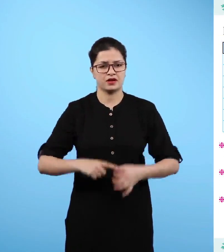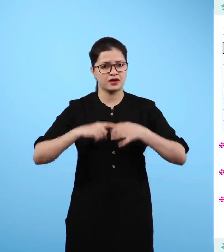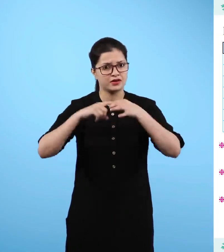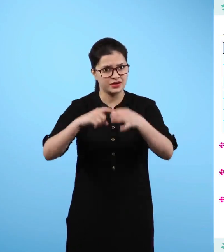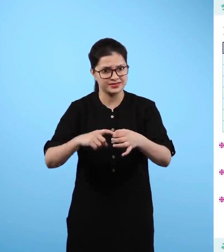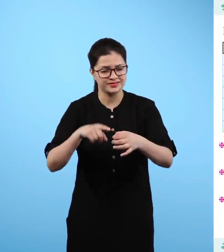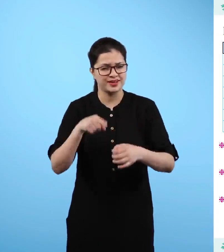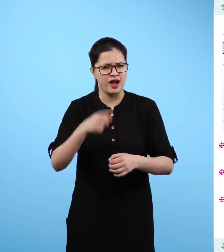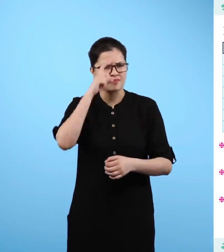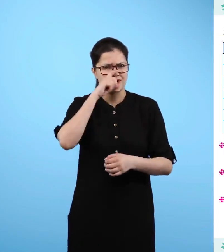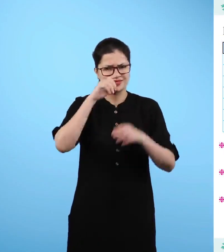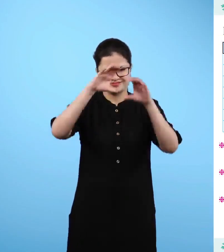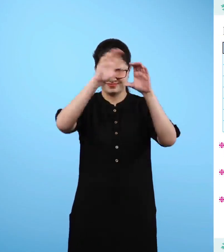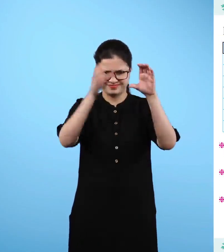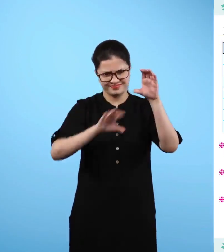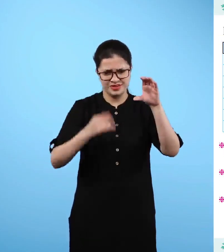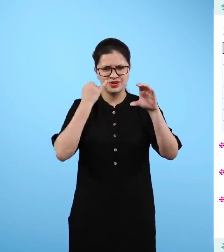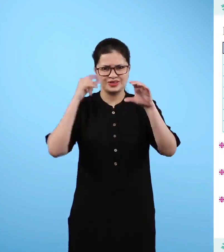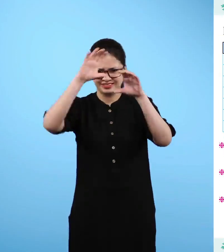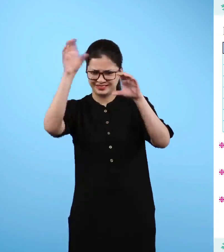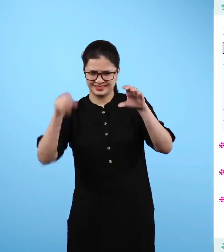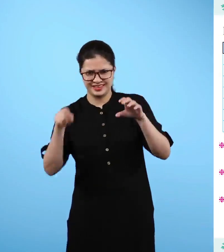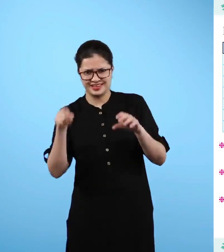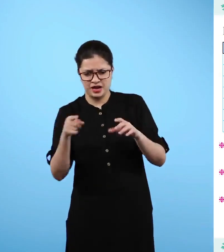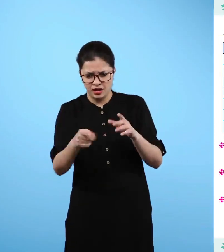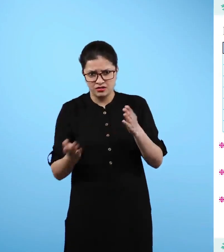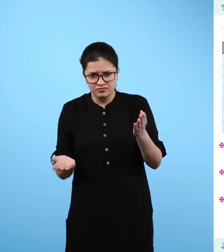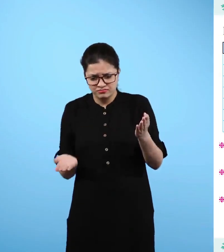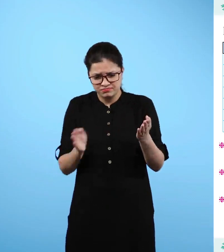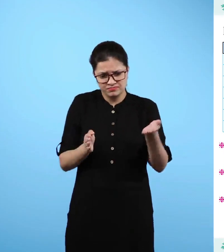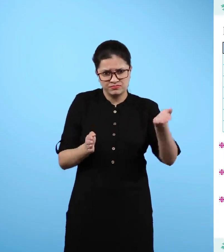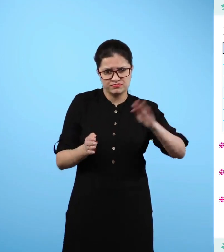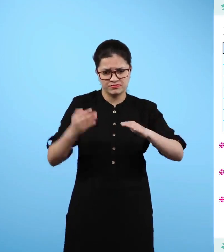Questions. Will both these shapes fold into a cube?